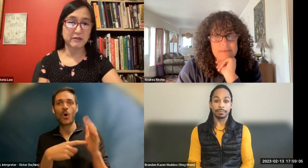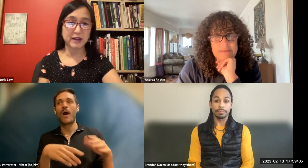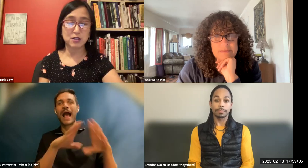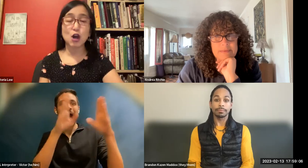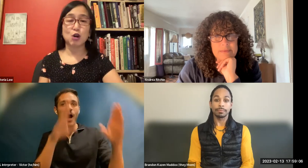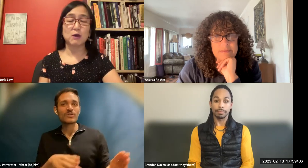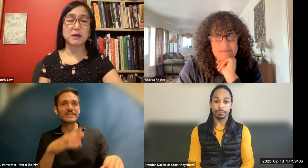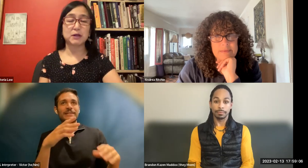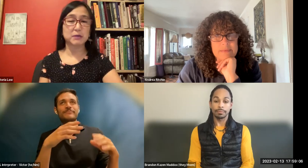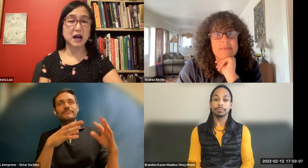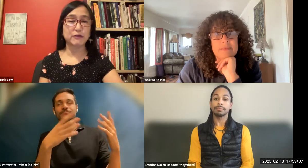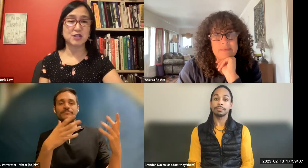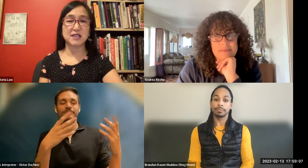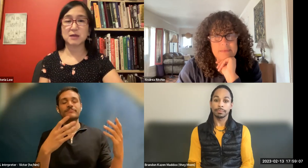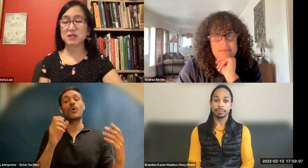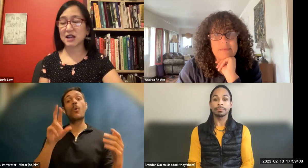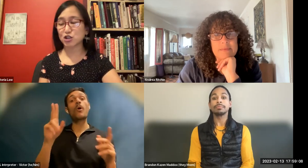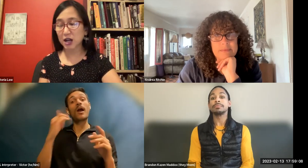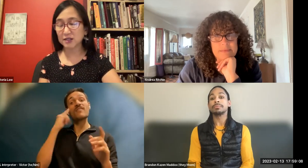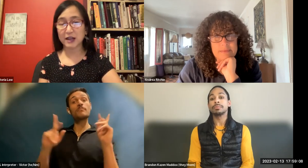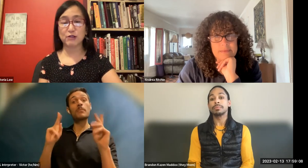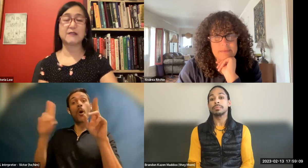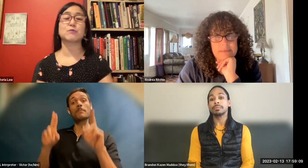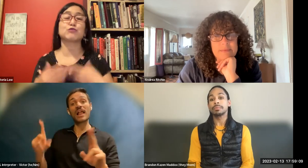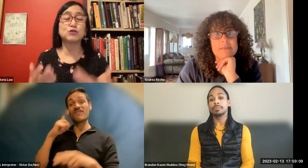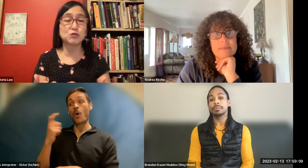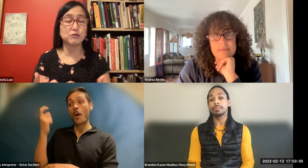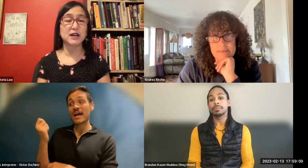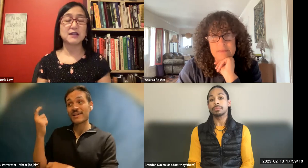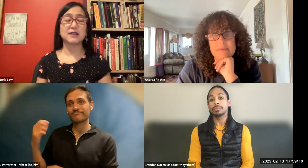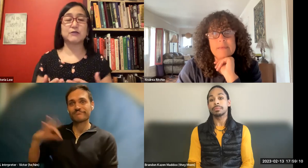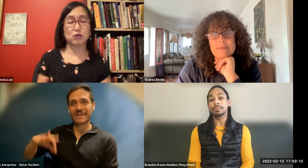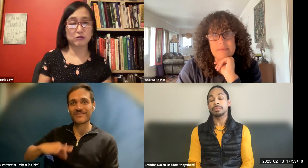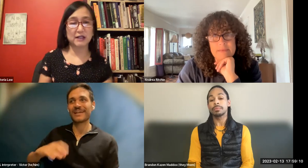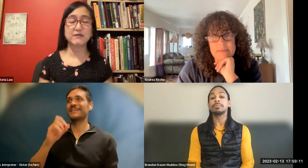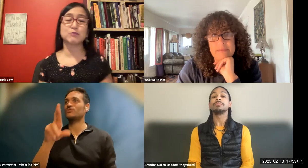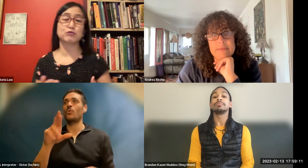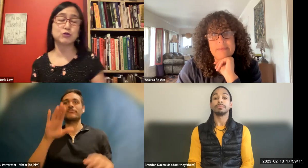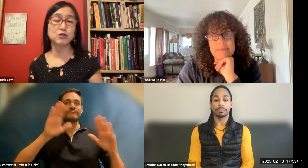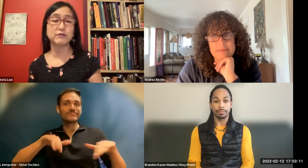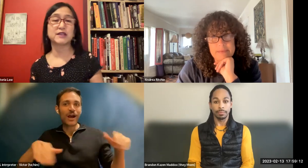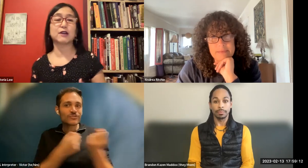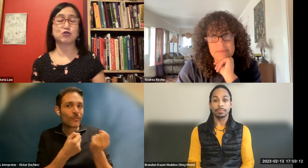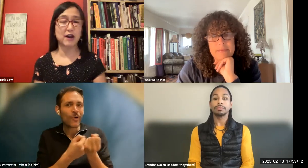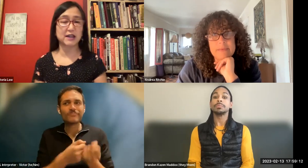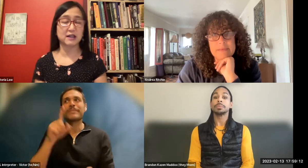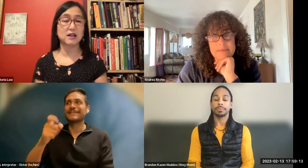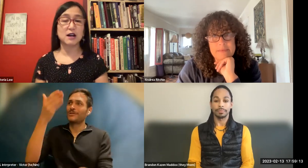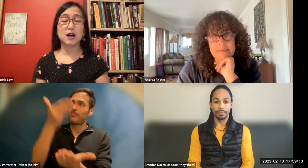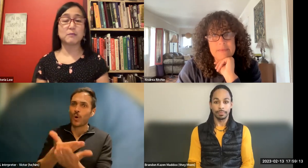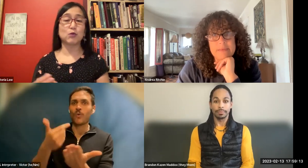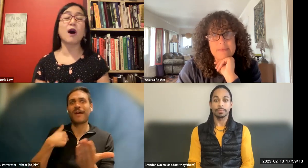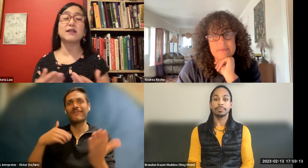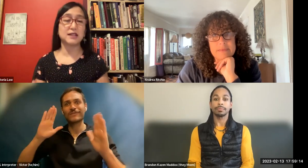welfare benefits or when people apply for state subsidized childcare. They have to prove that they have children. They have to prove that they are